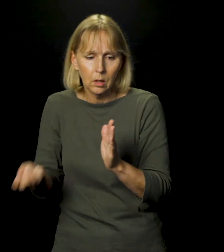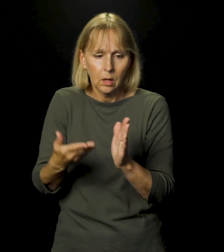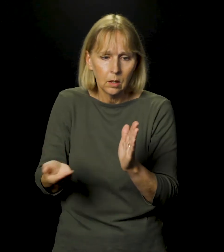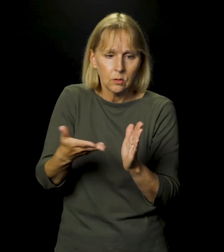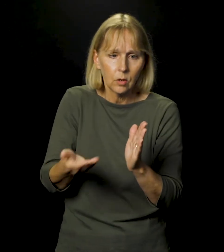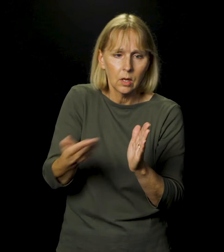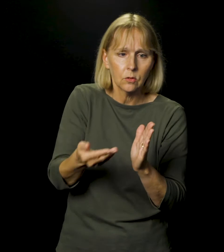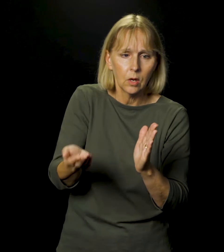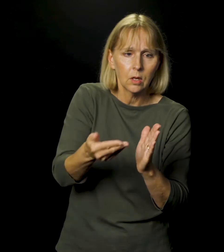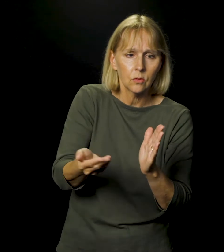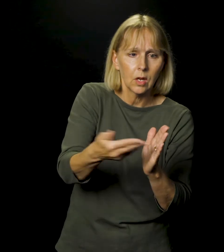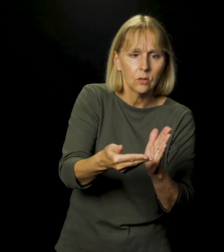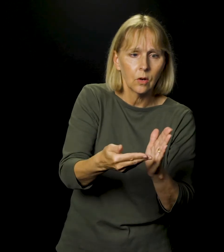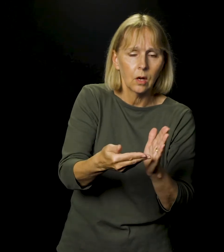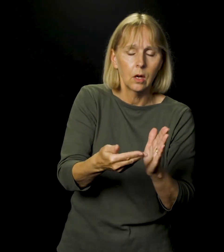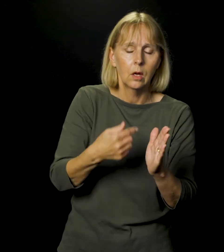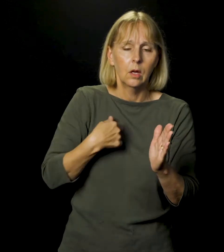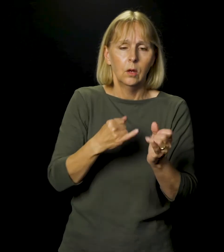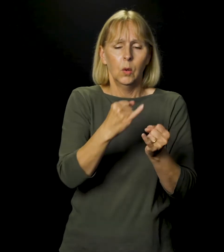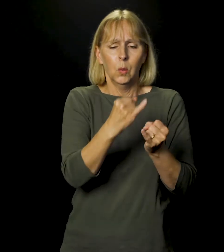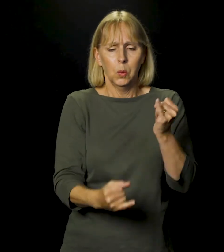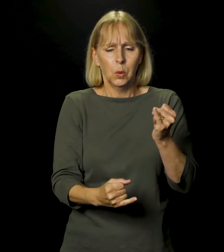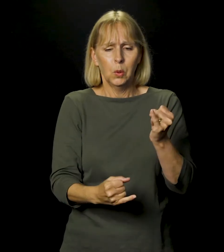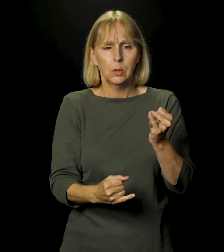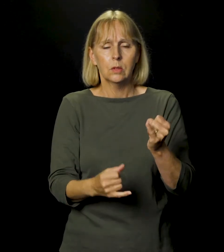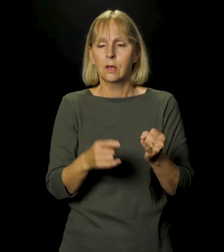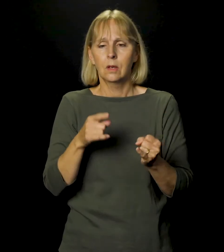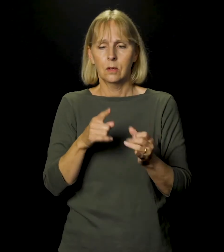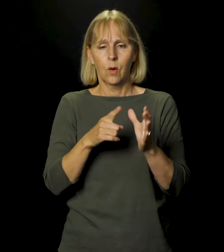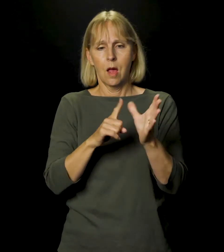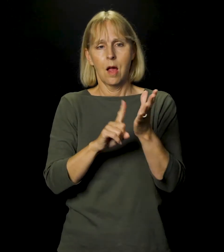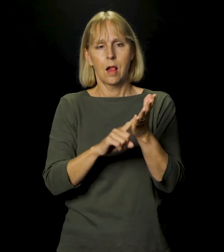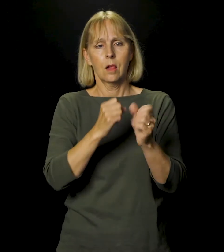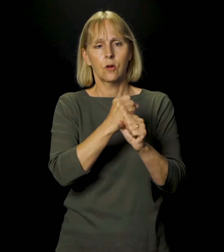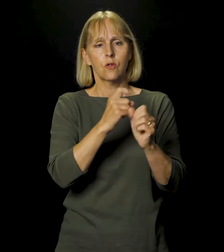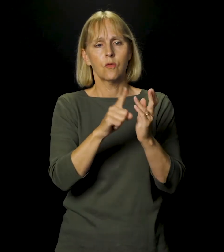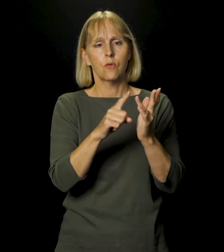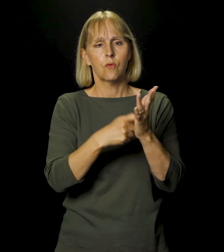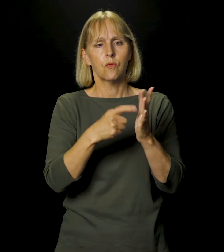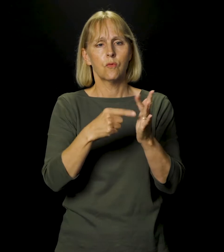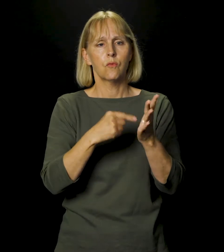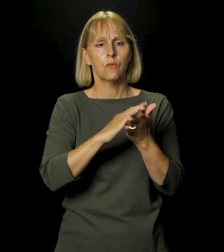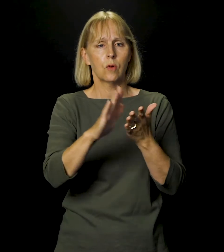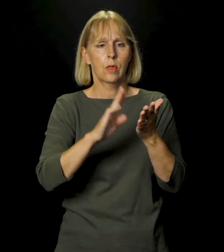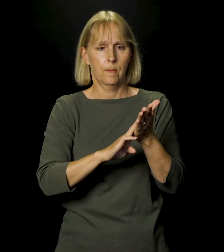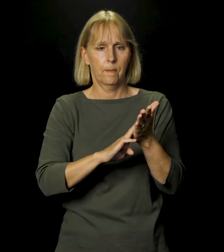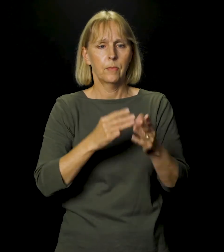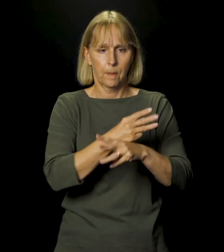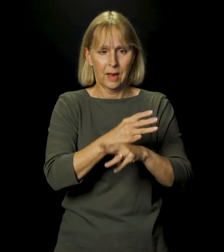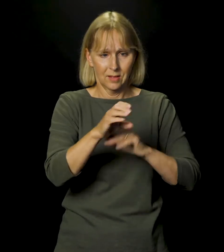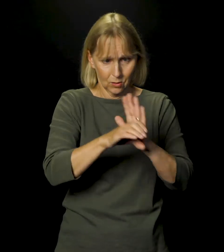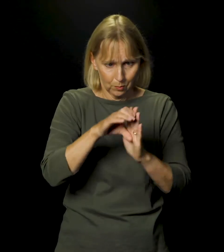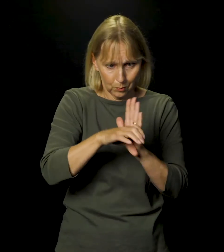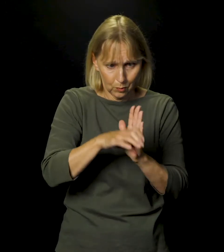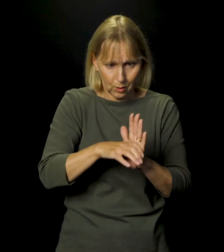And algorithms aren't interested in helping us heal or making us better. Their role is to figure out exactly how we are broken. And I'm not